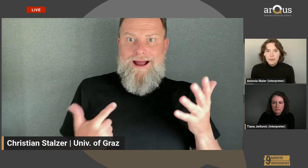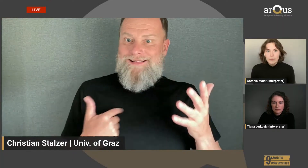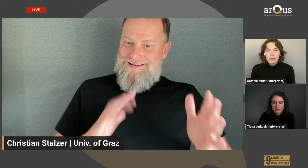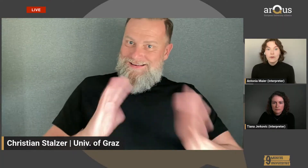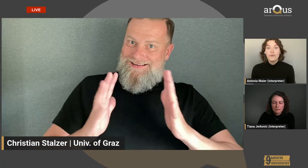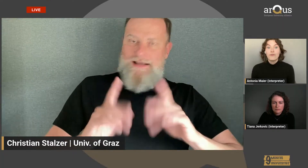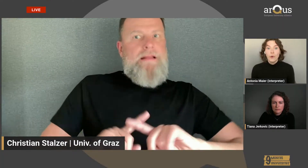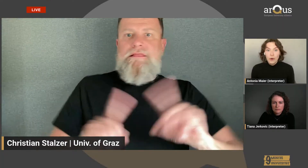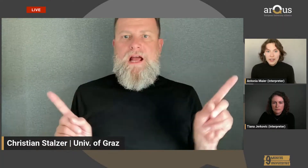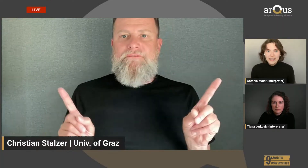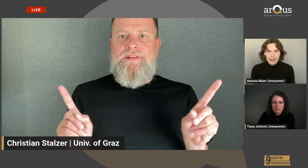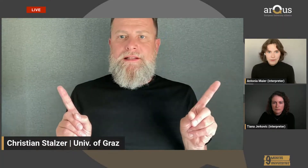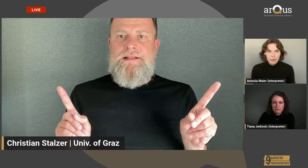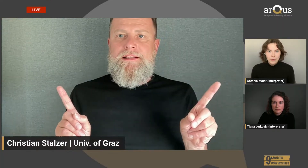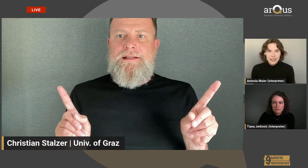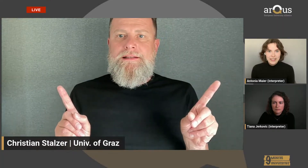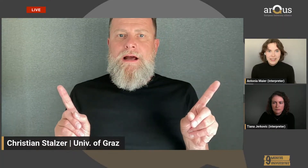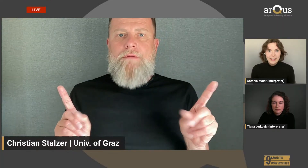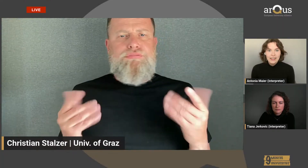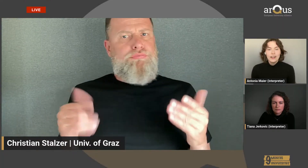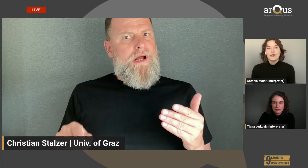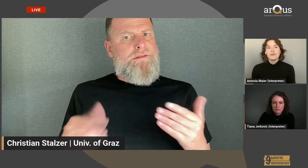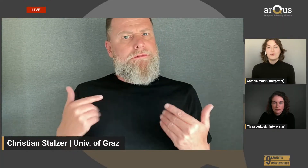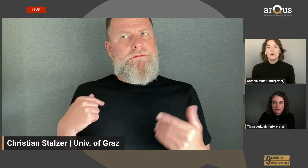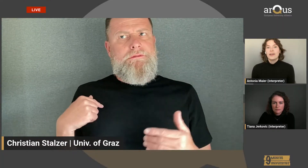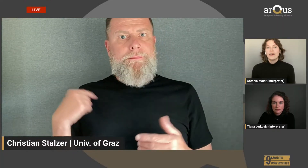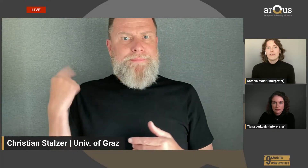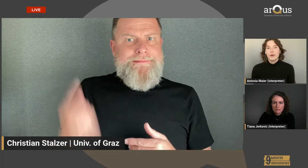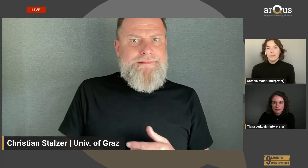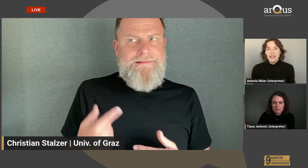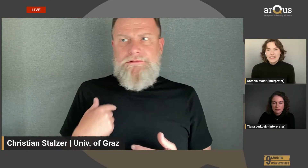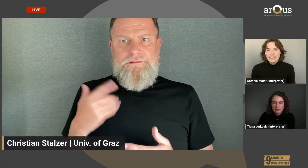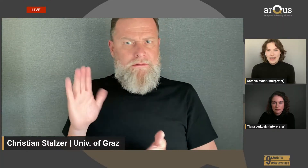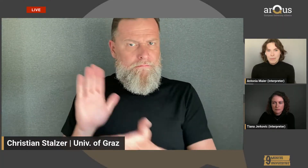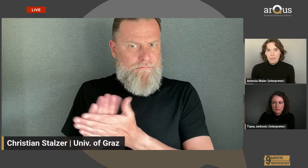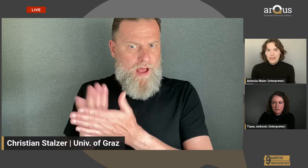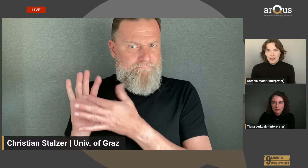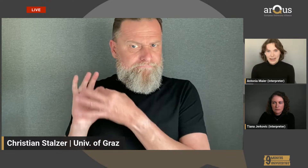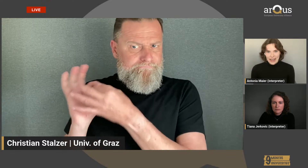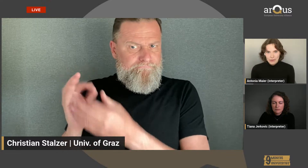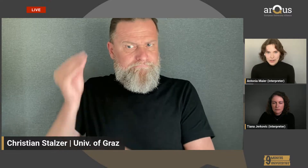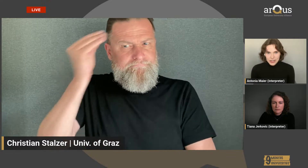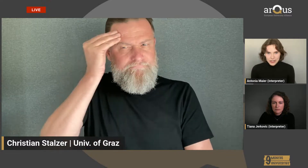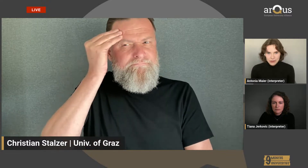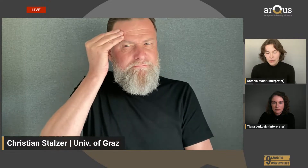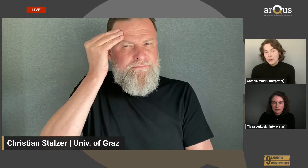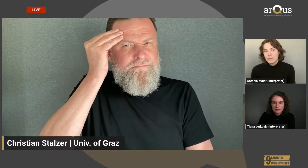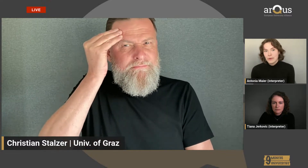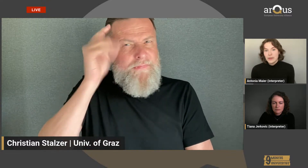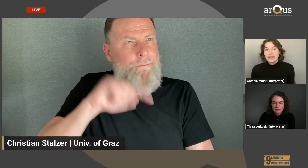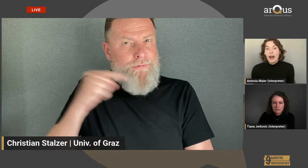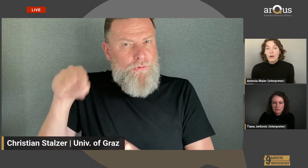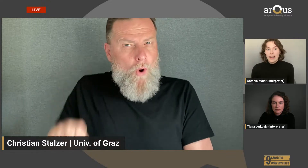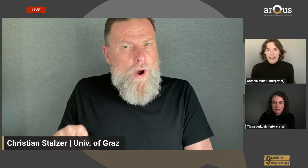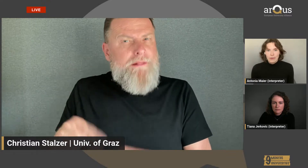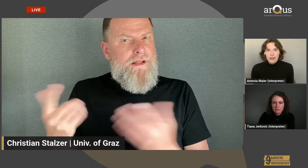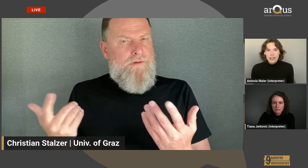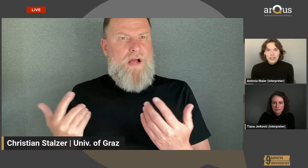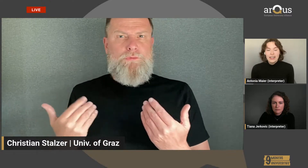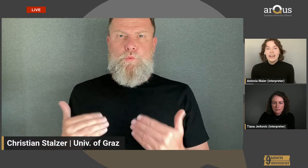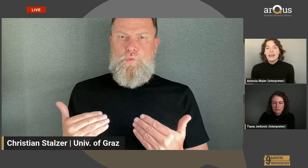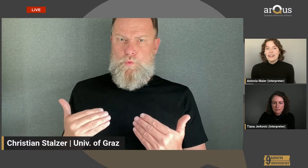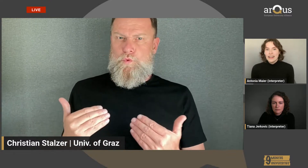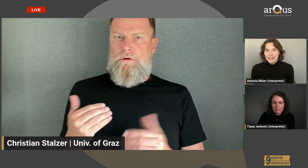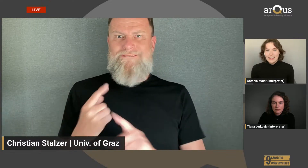hearing people for the deaf community to forbid them their language or forbid our